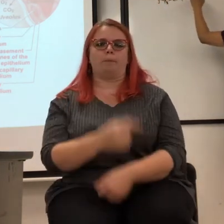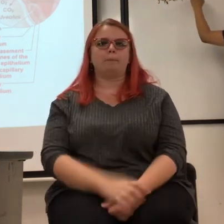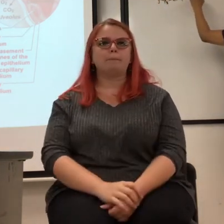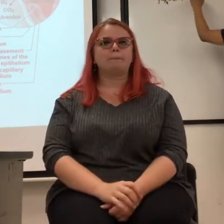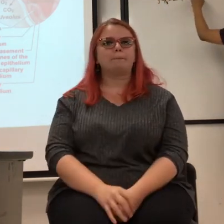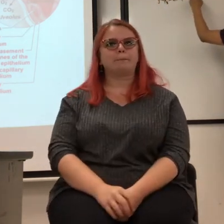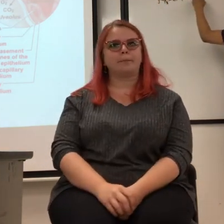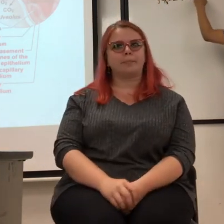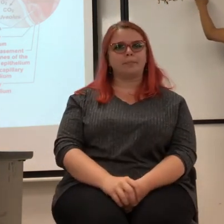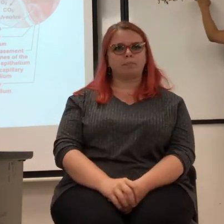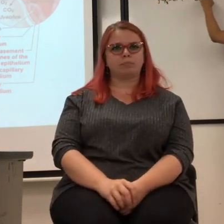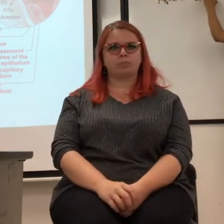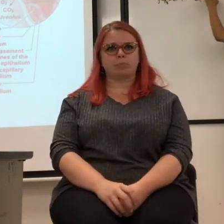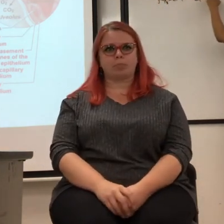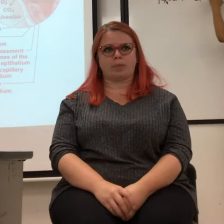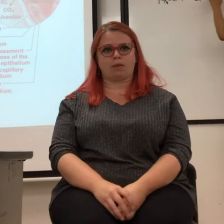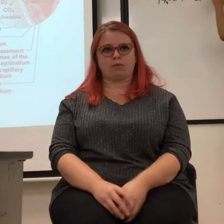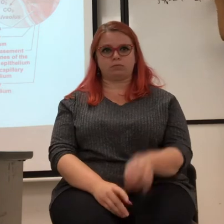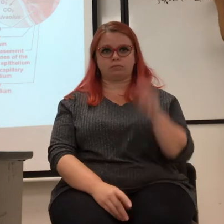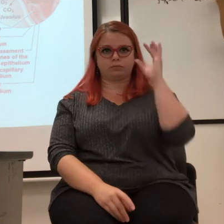one,